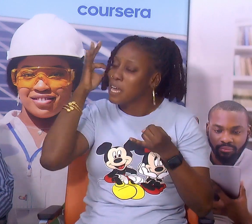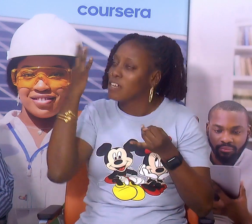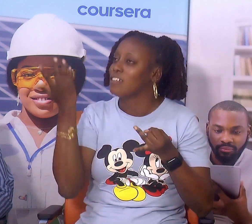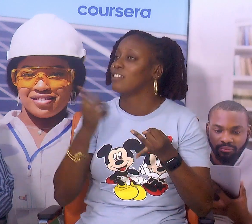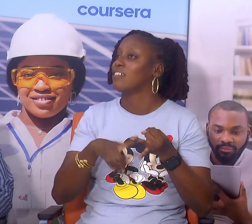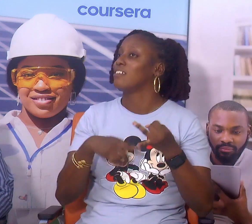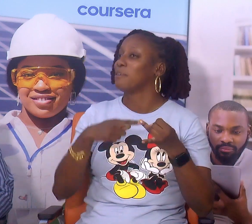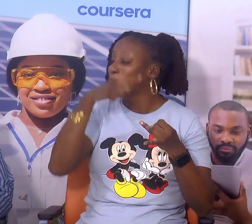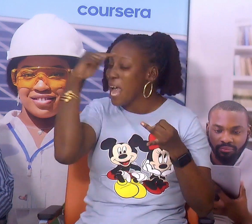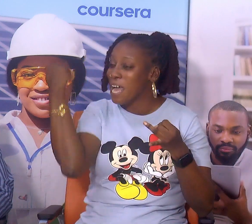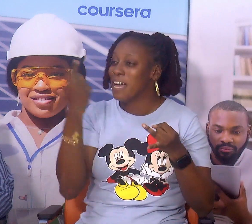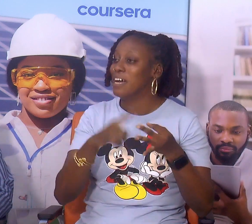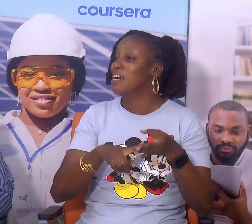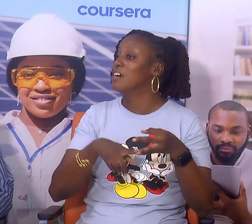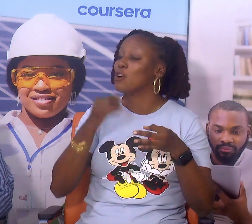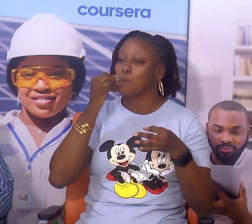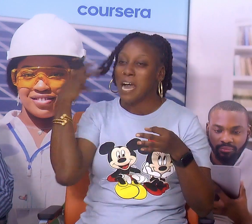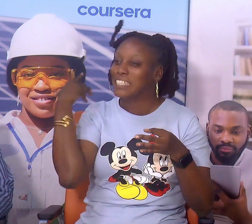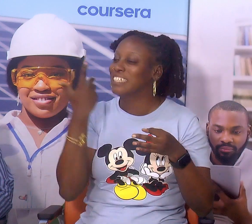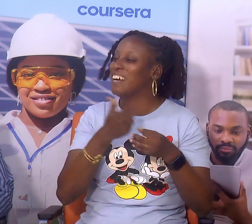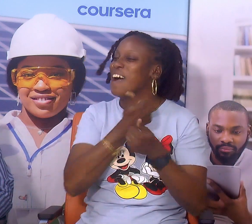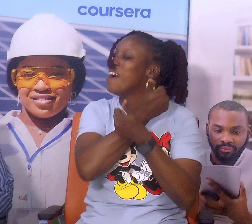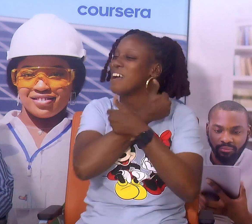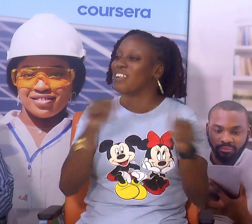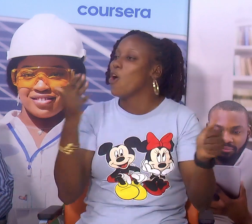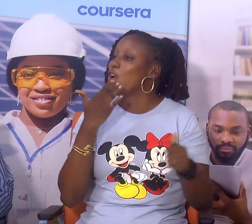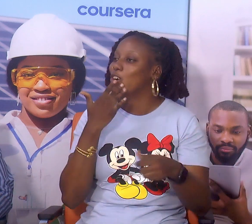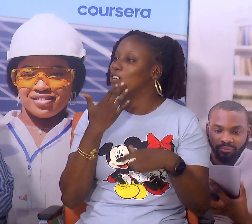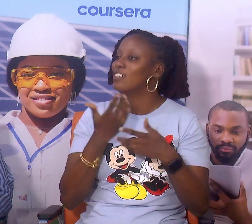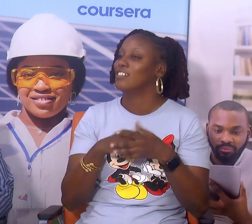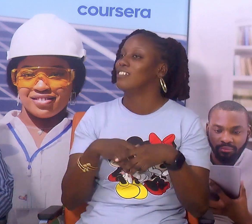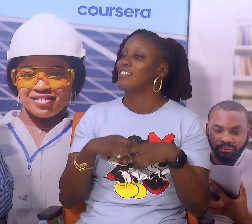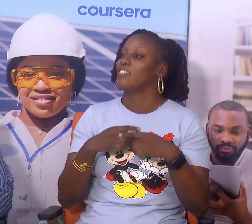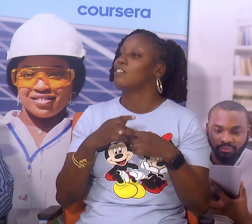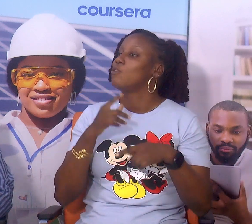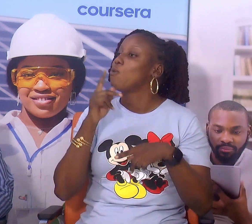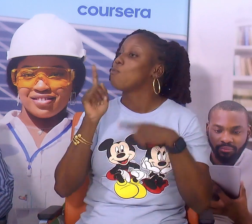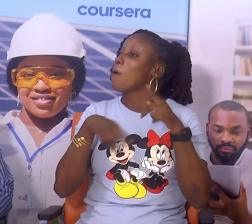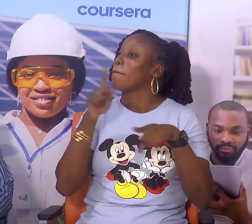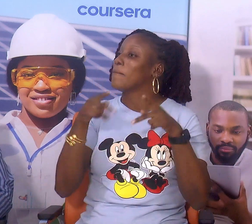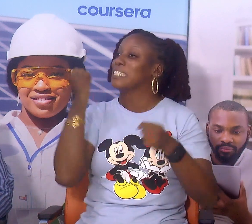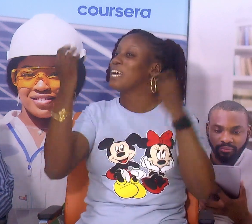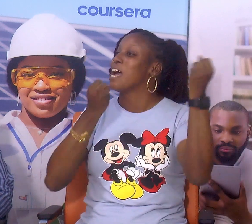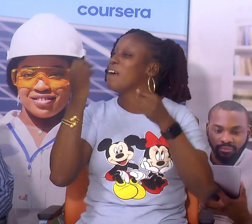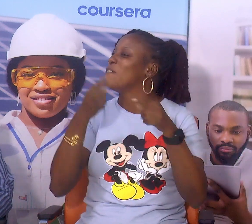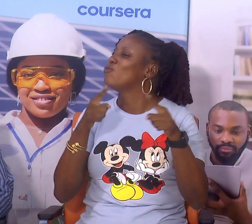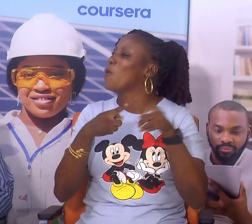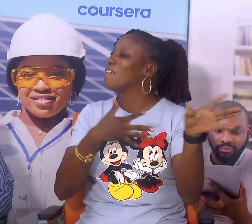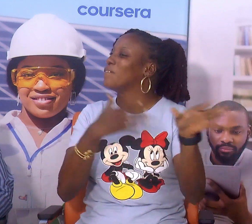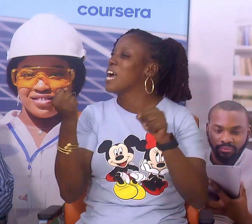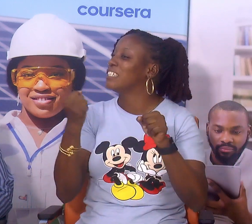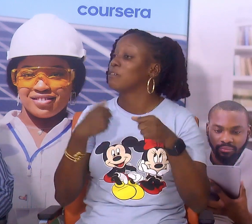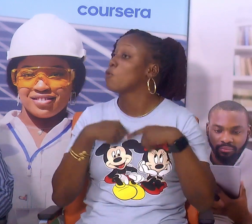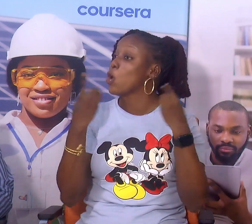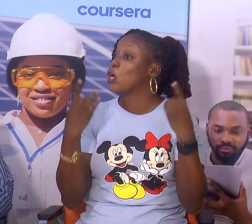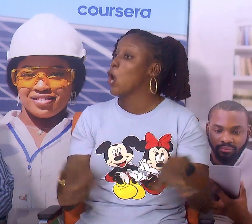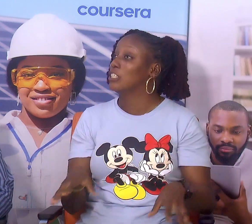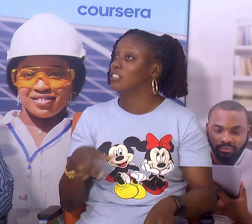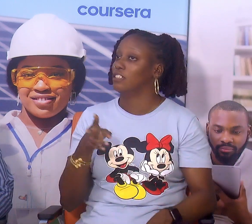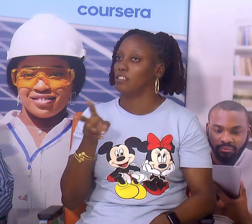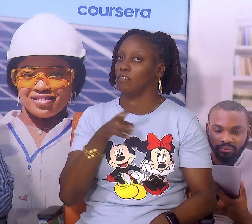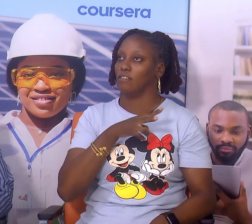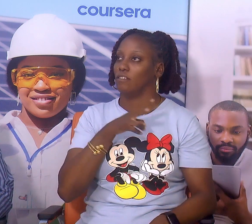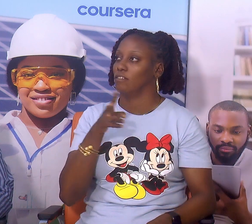people with different ethnicities, races, you know, black, white, all sorts of people were there. People were